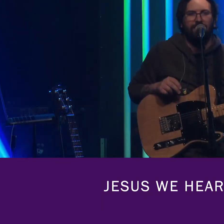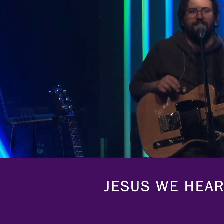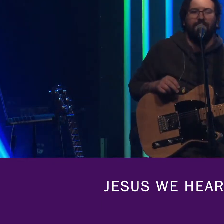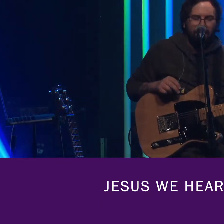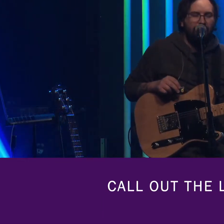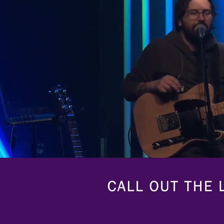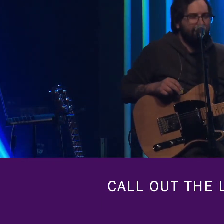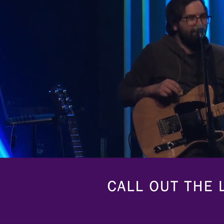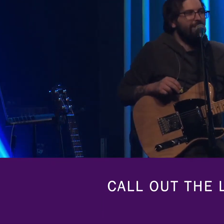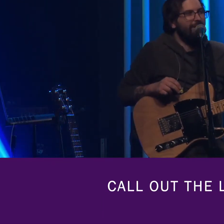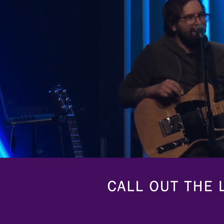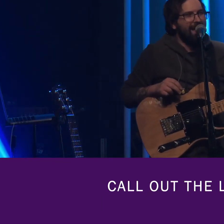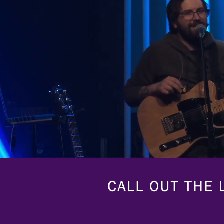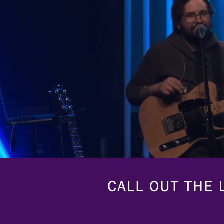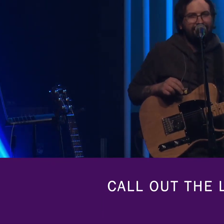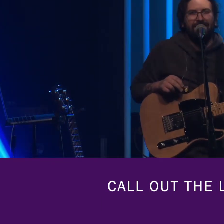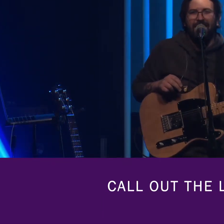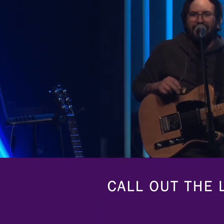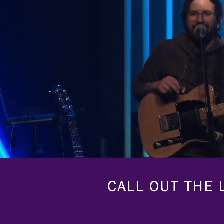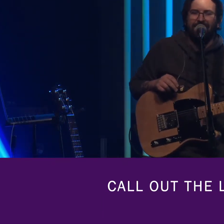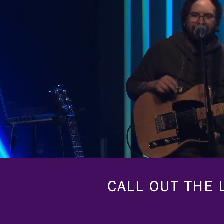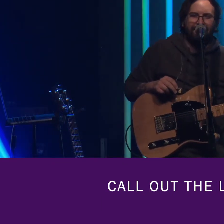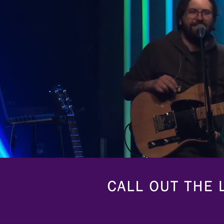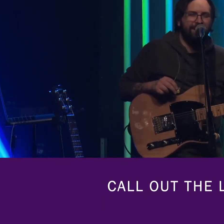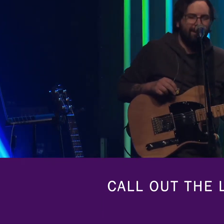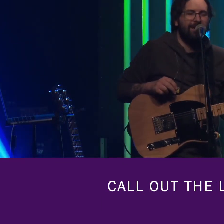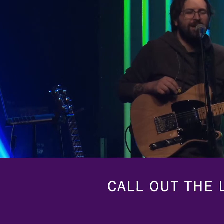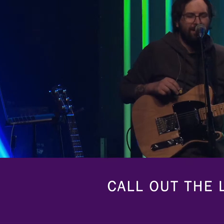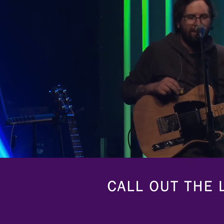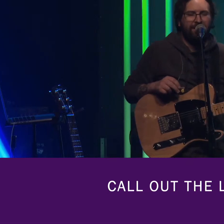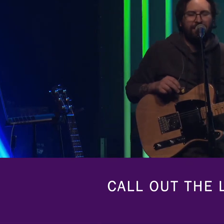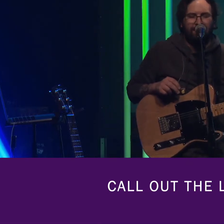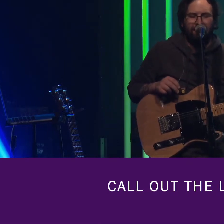love call out the light in